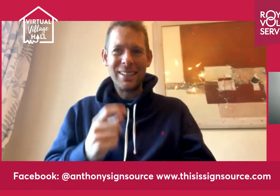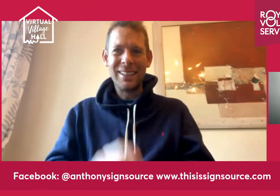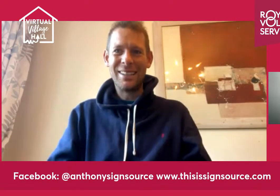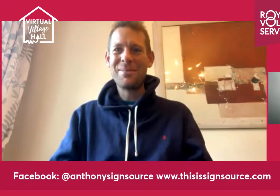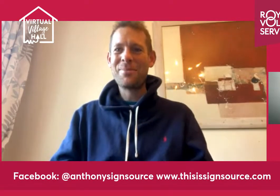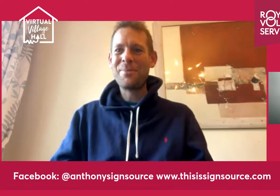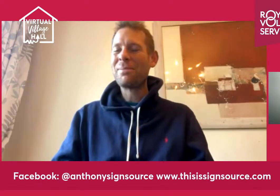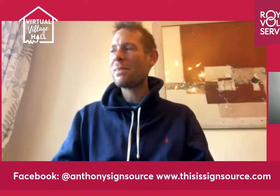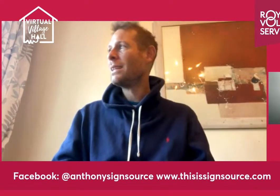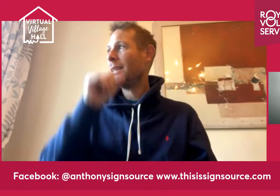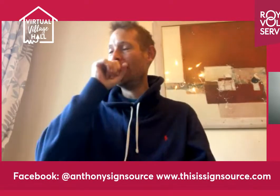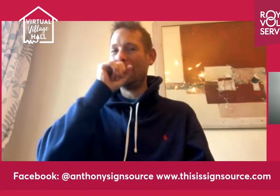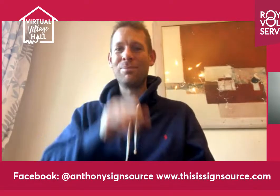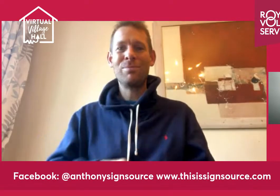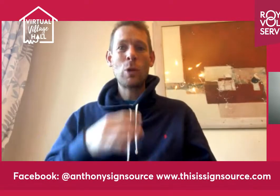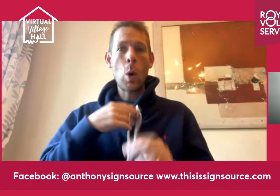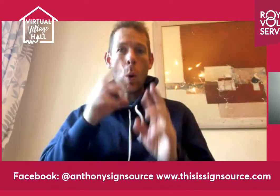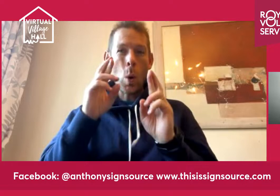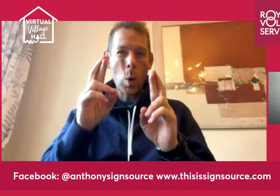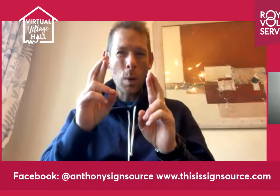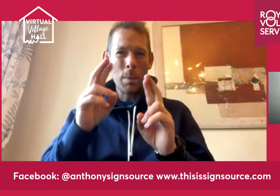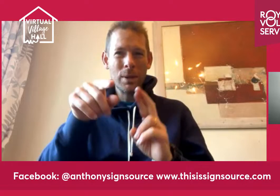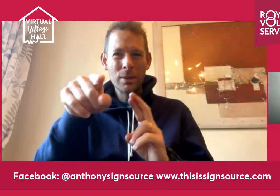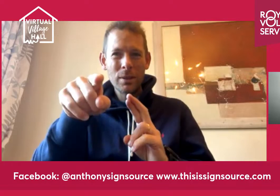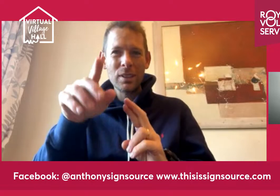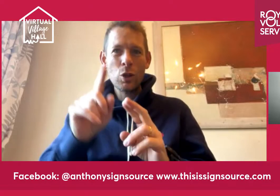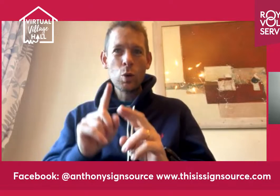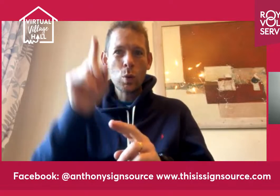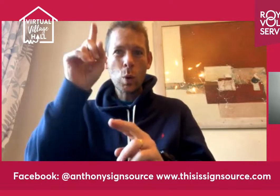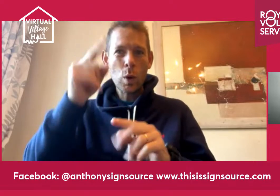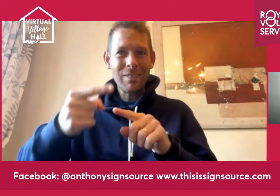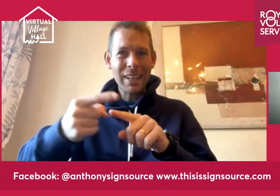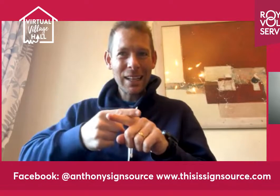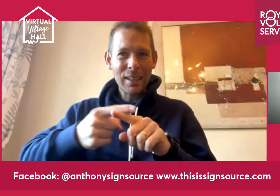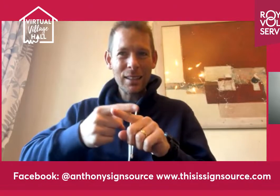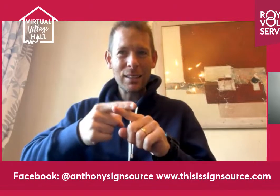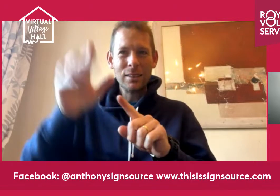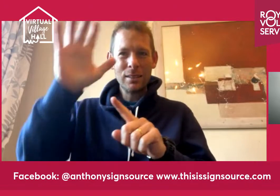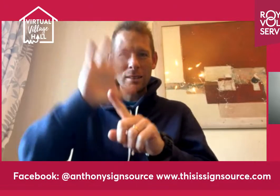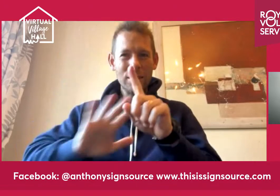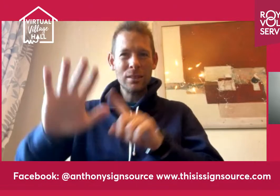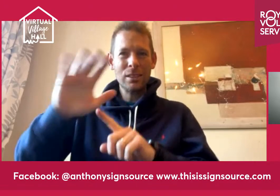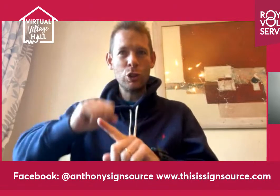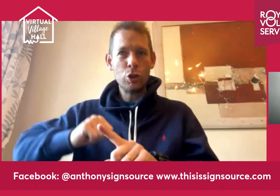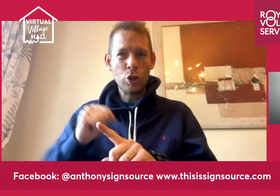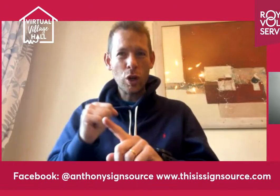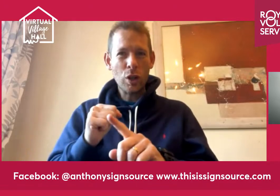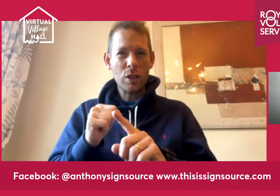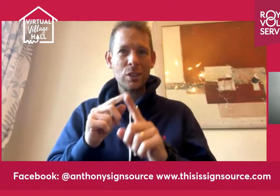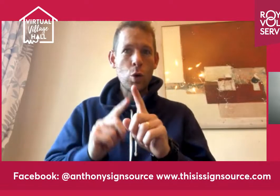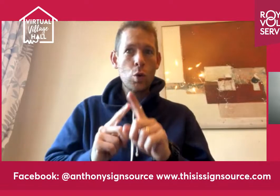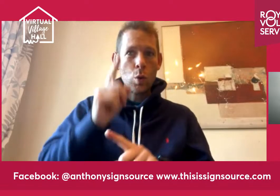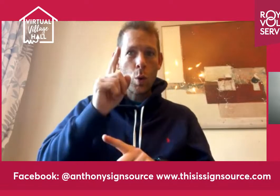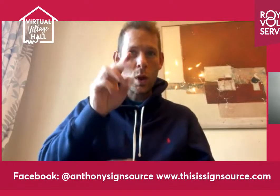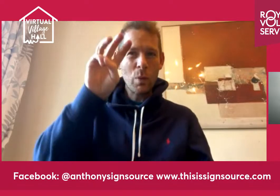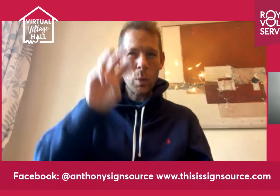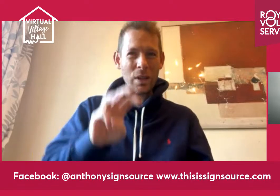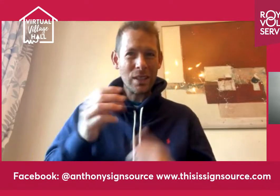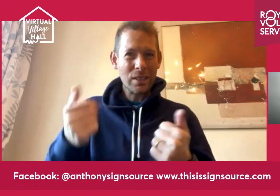like winter. It feels like Christmas is on the way. And hopefully if you're in the north of England or Scotland